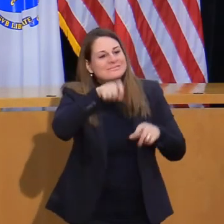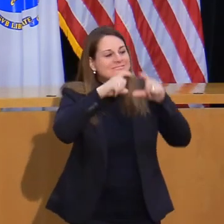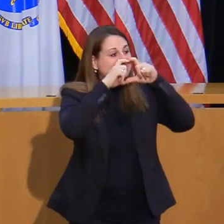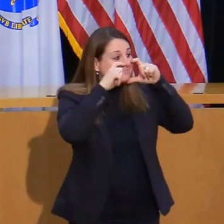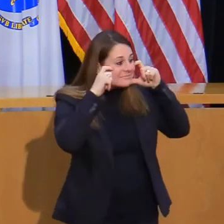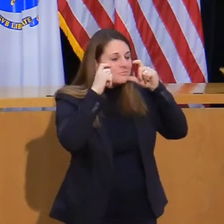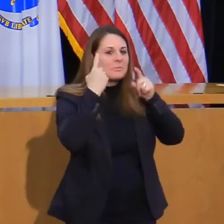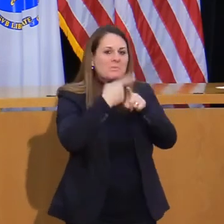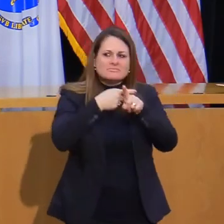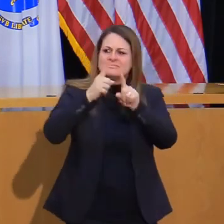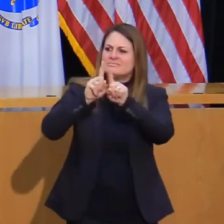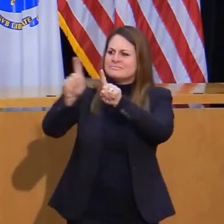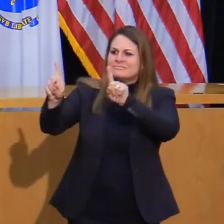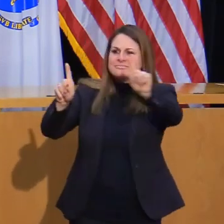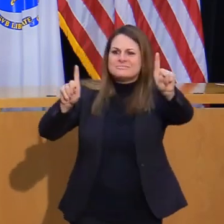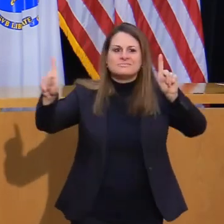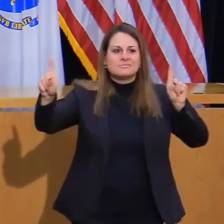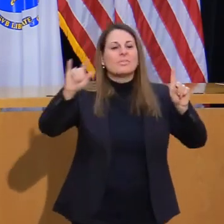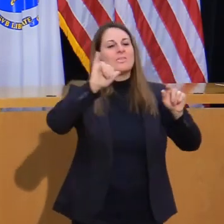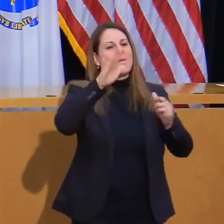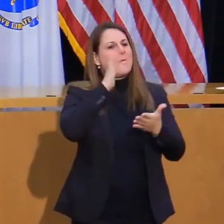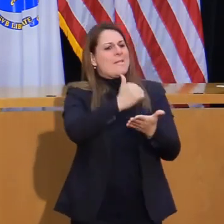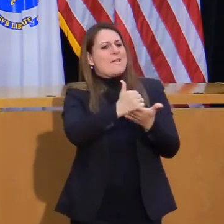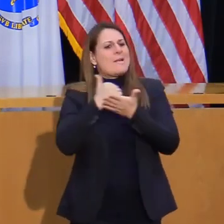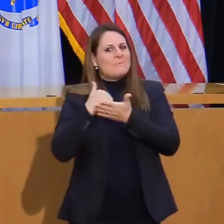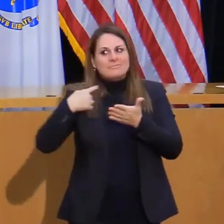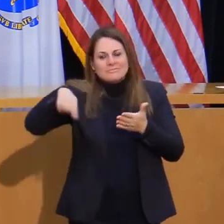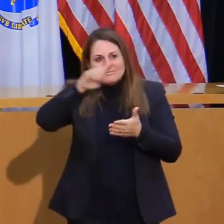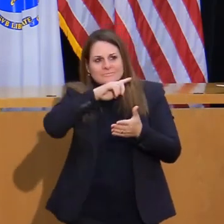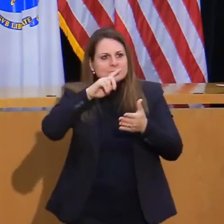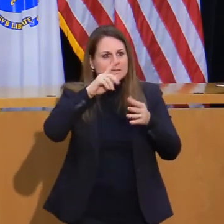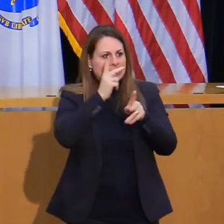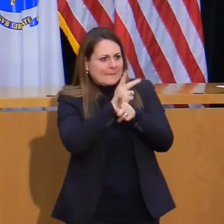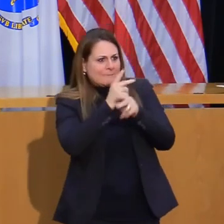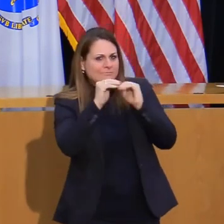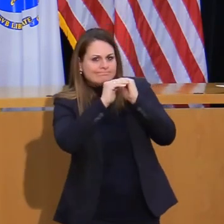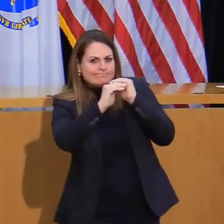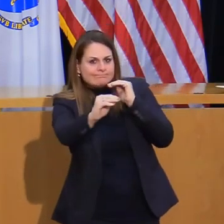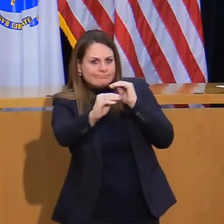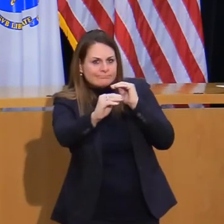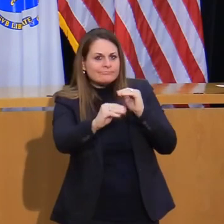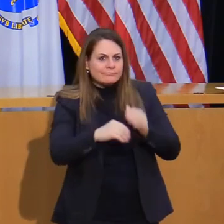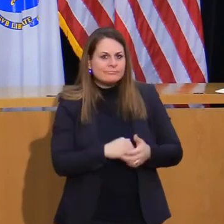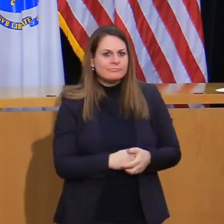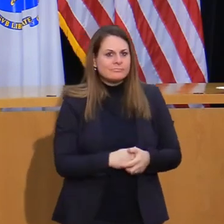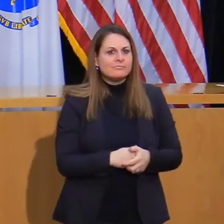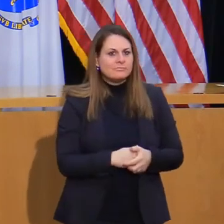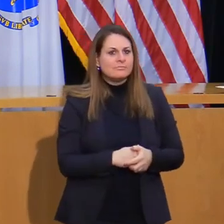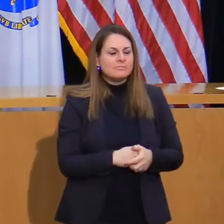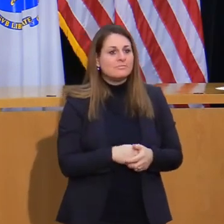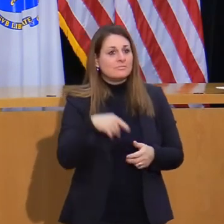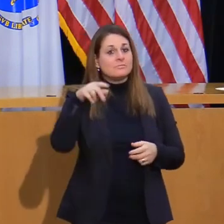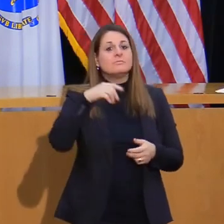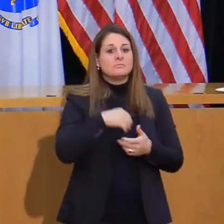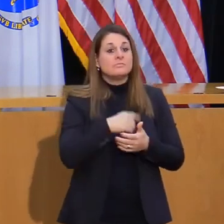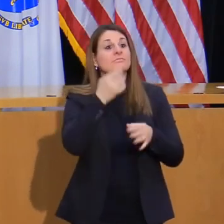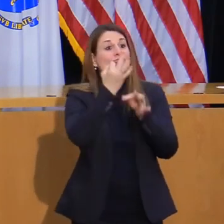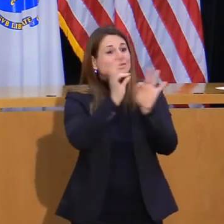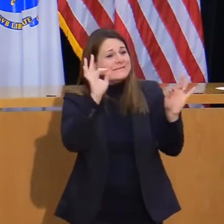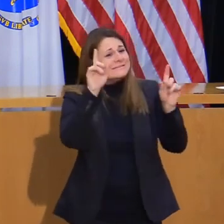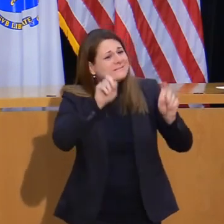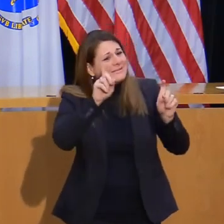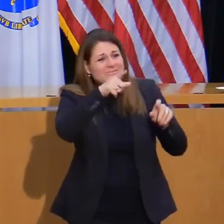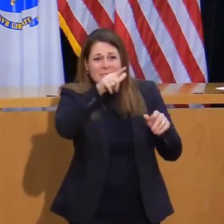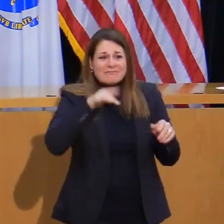free testing sites if you've been exposed to COVID or feel sick. It's important to remember, and we've said this many times,